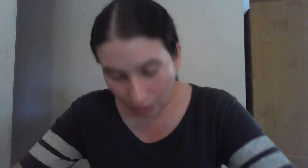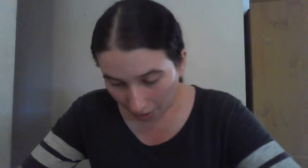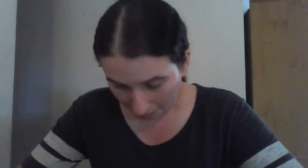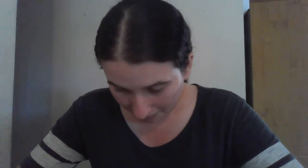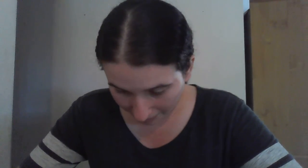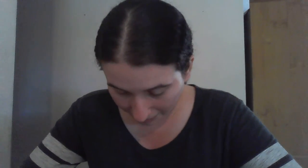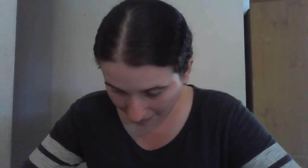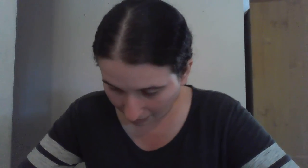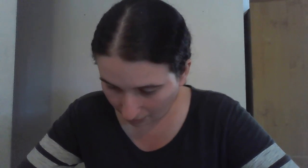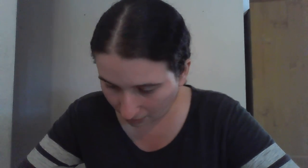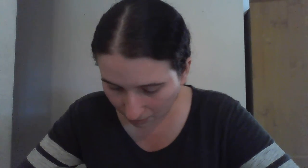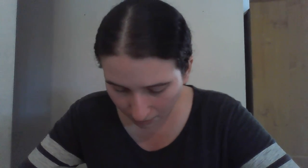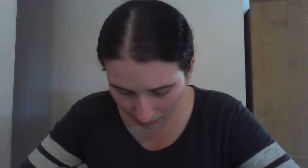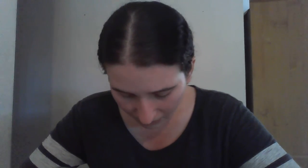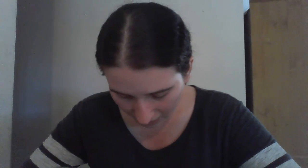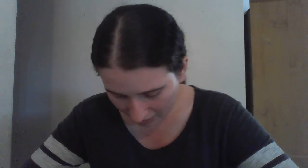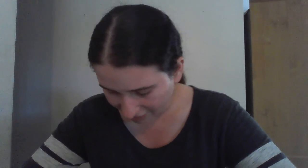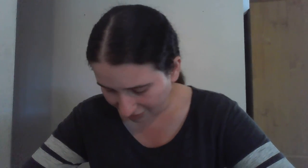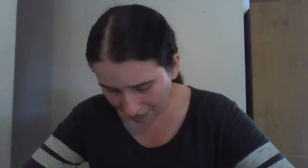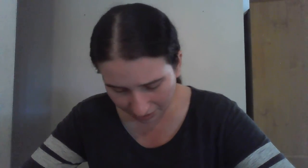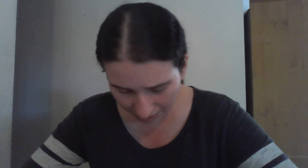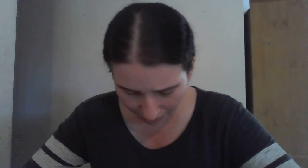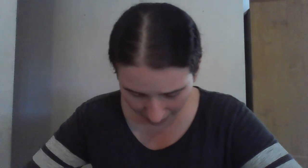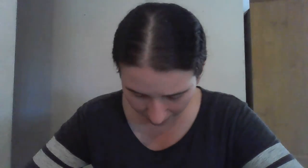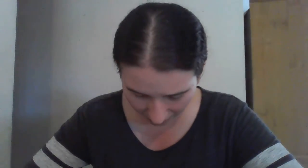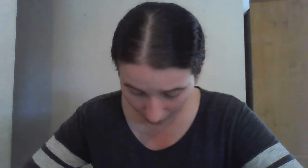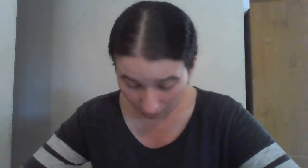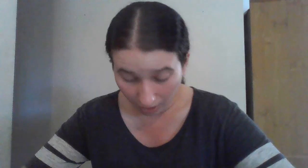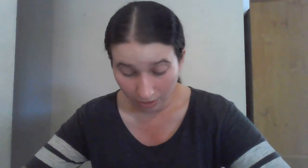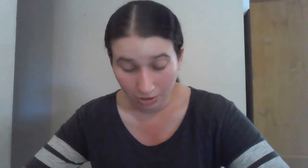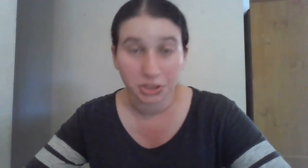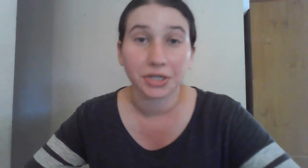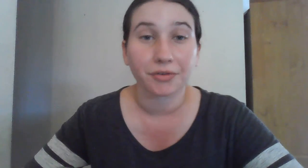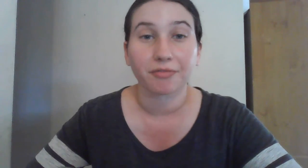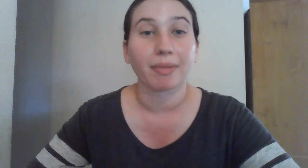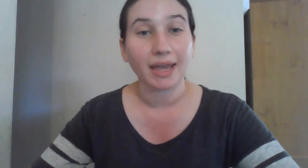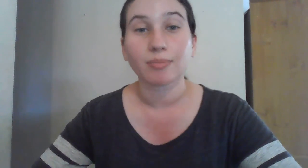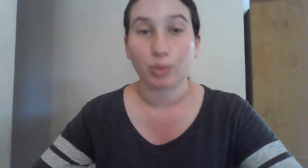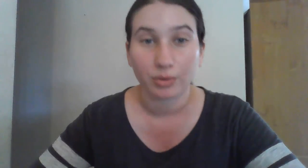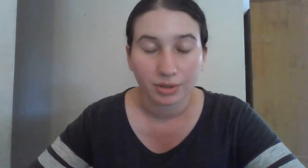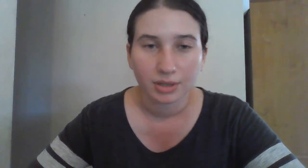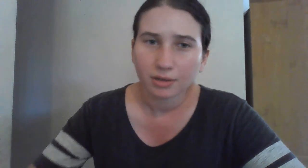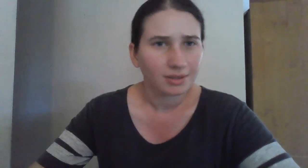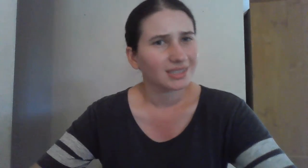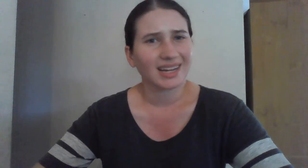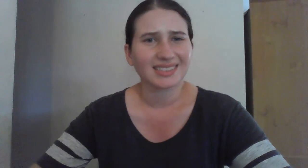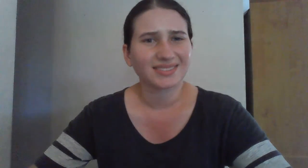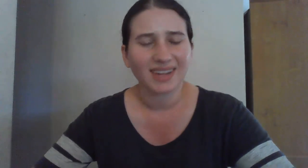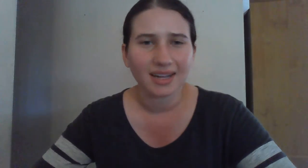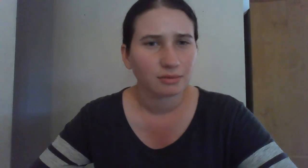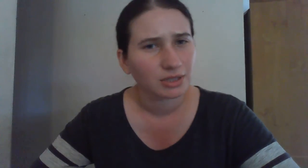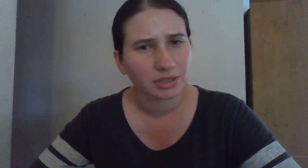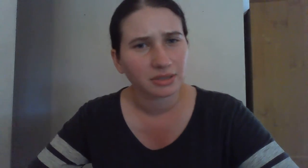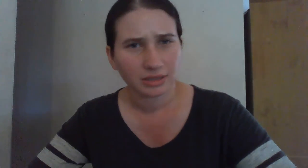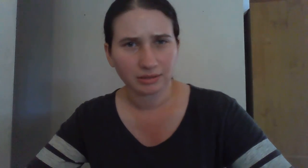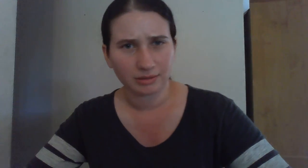So, if you're describing a long sheet of paper, which classifier would you use?